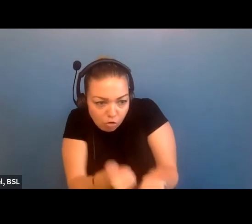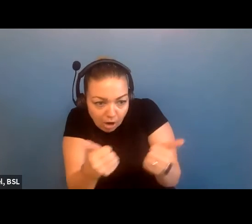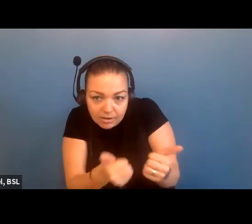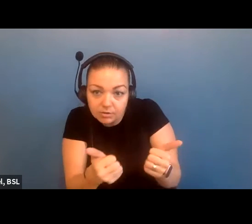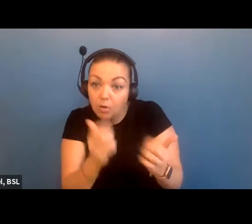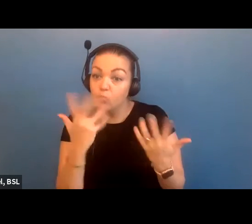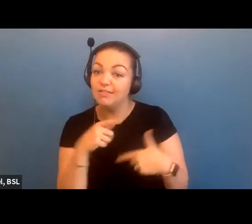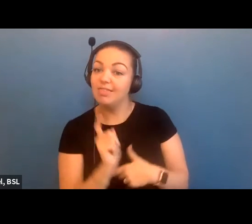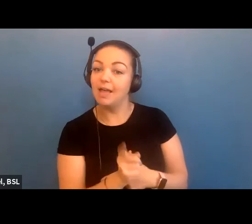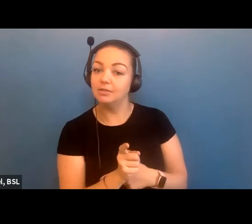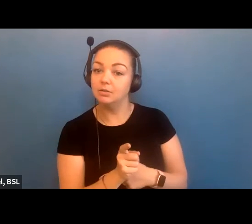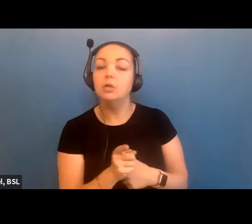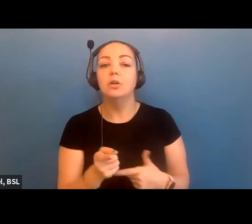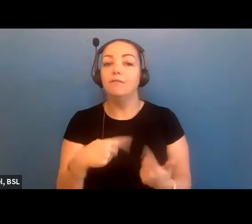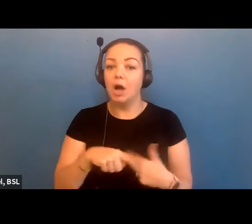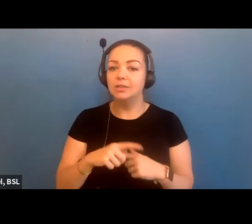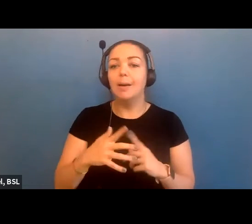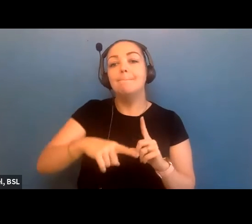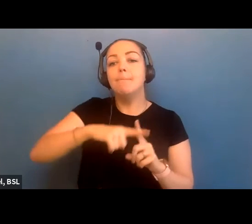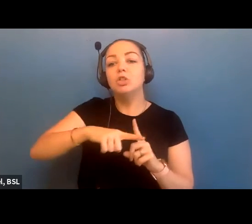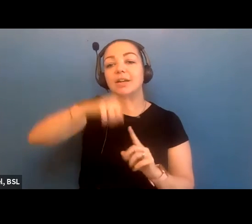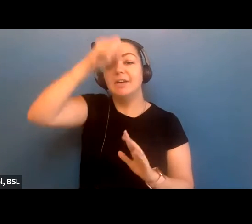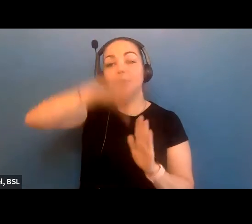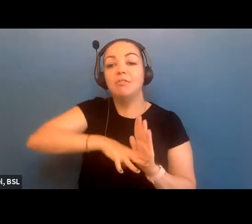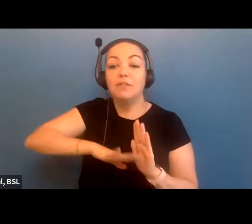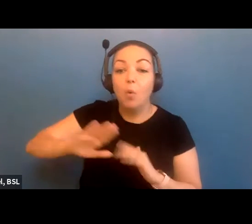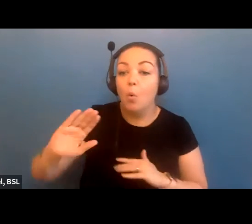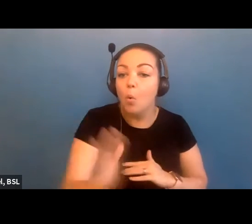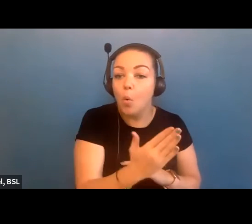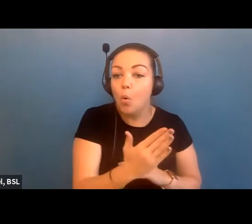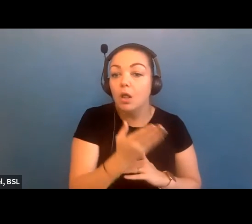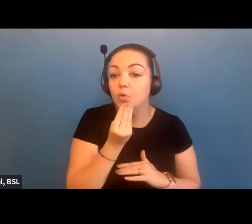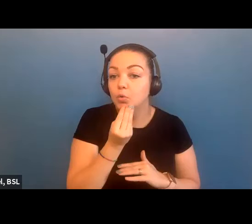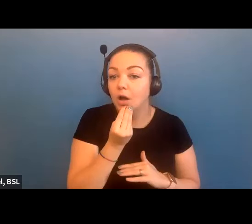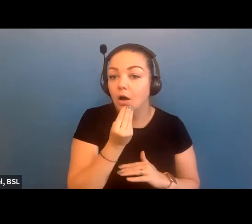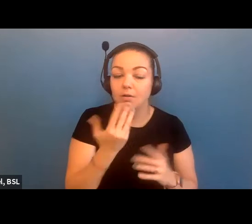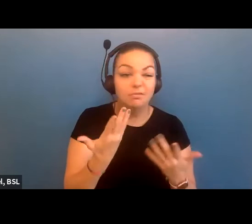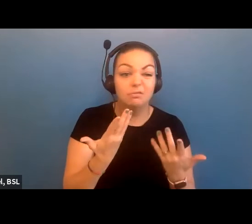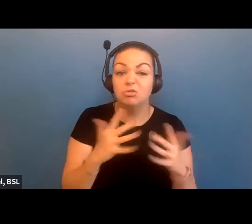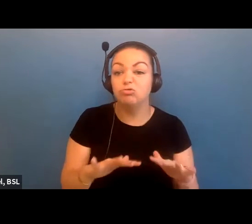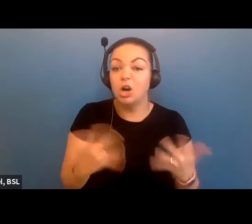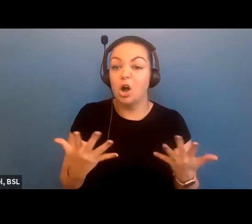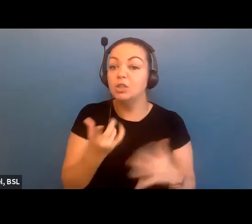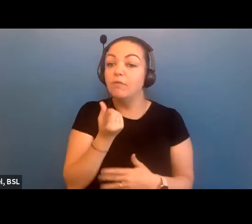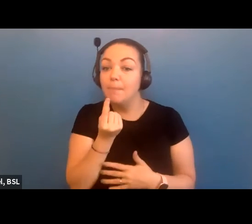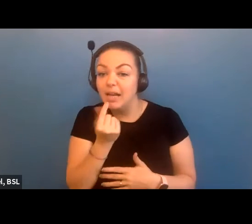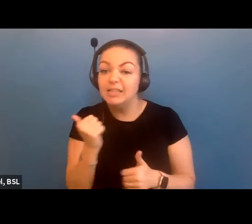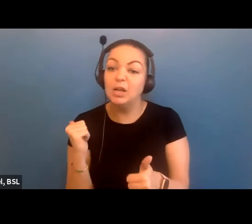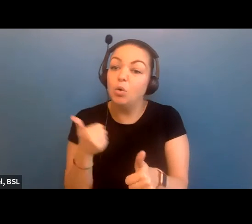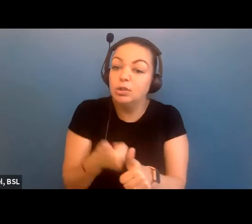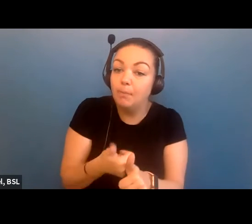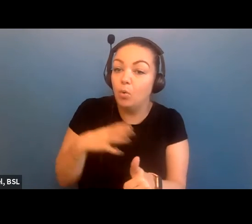equally positive user experiences for all end users, regardless of ability or support need. It